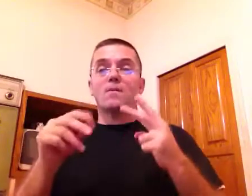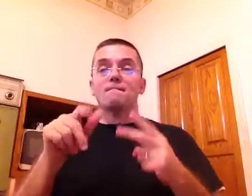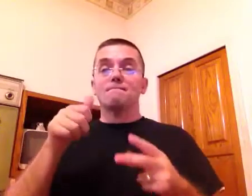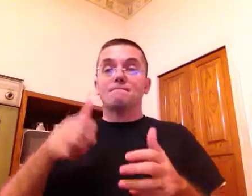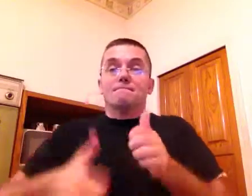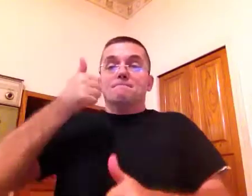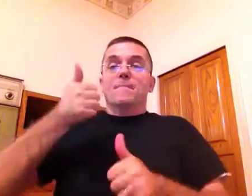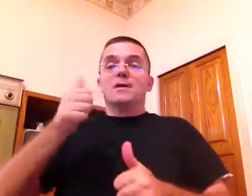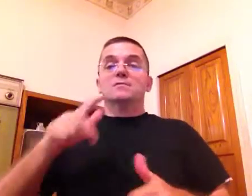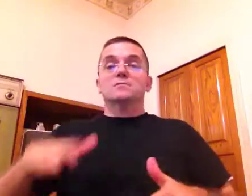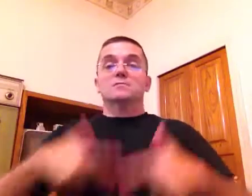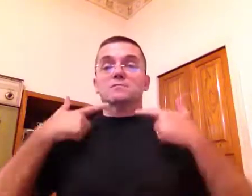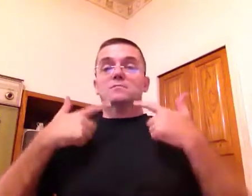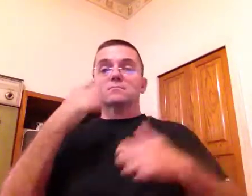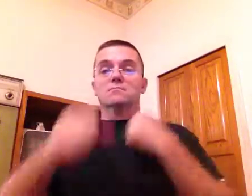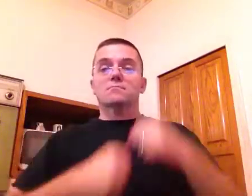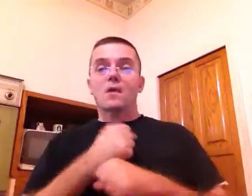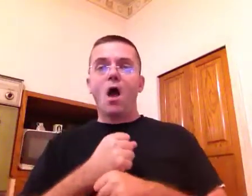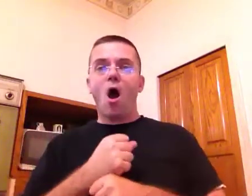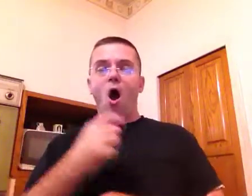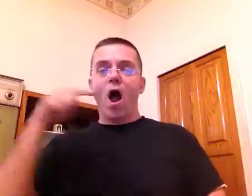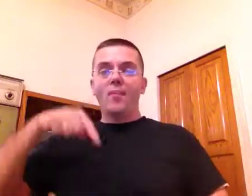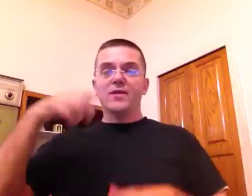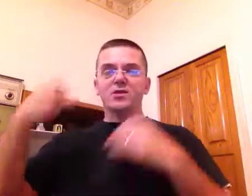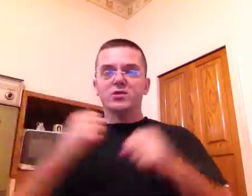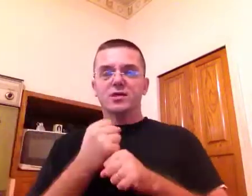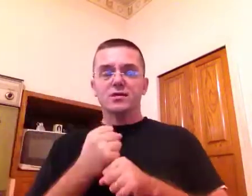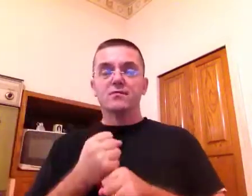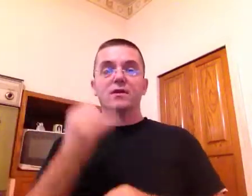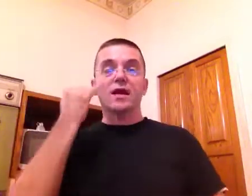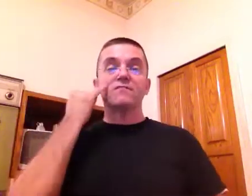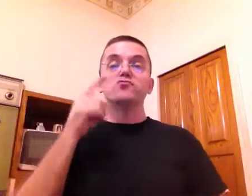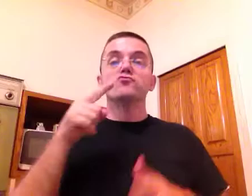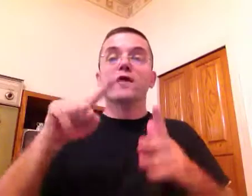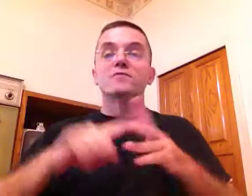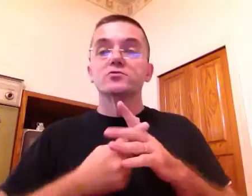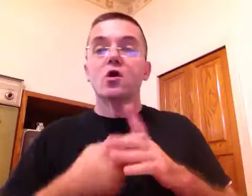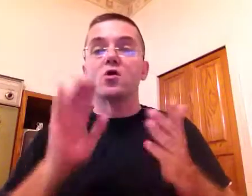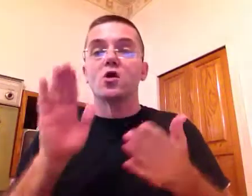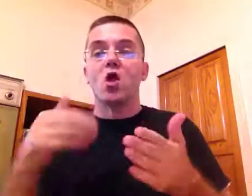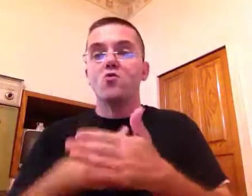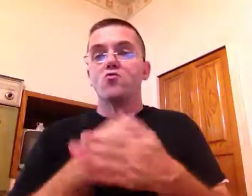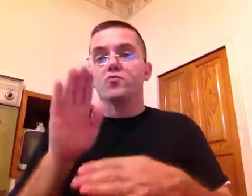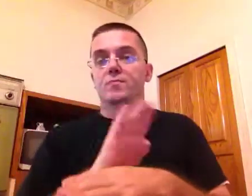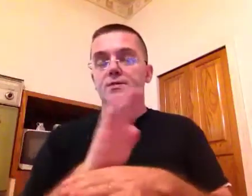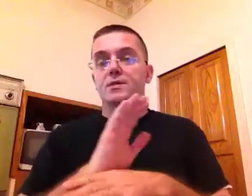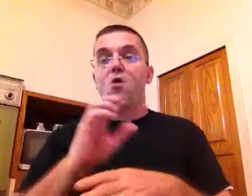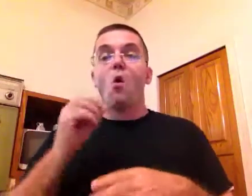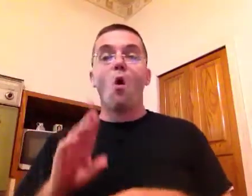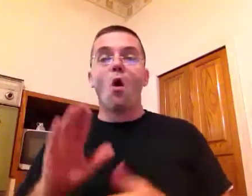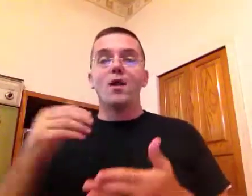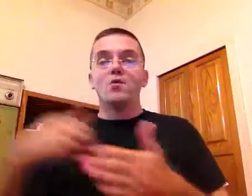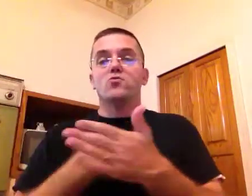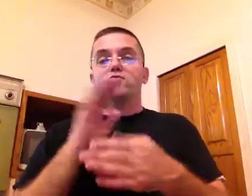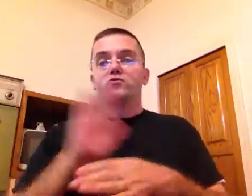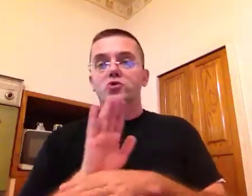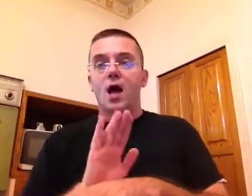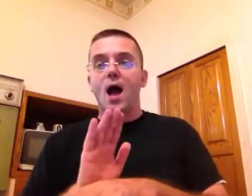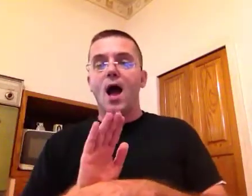by changing things. If you have started a new business or a new job where you're making more money than you've ever made in your